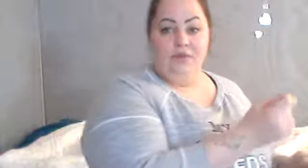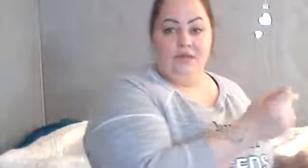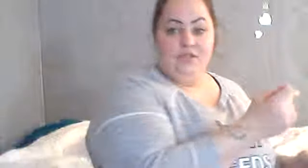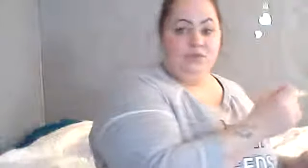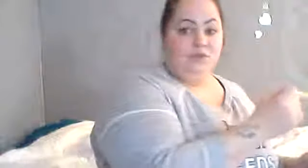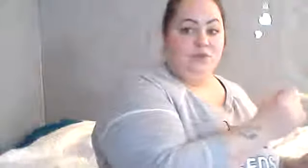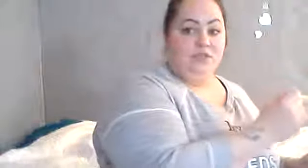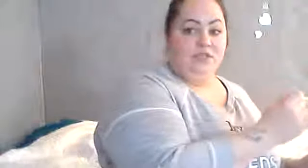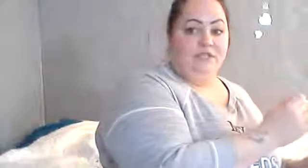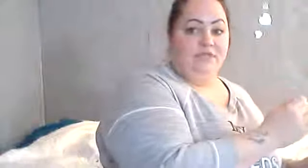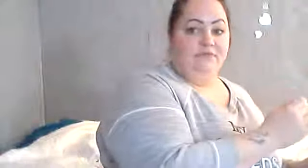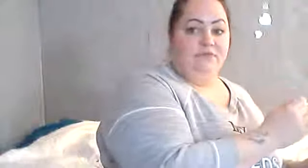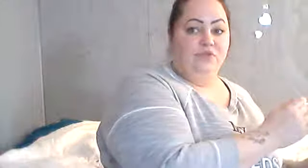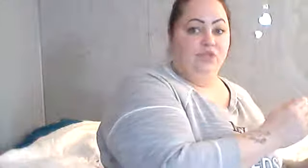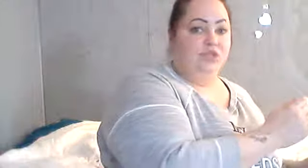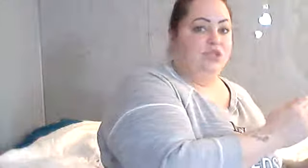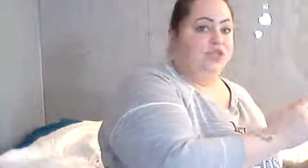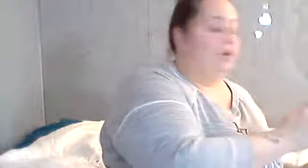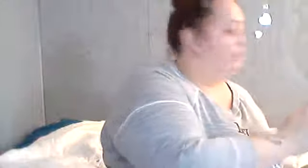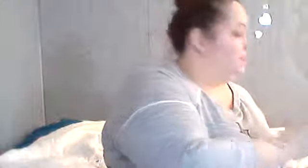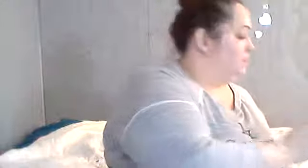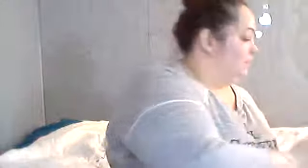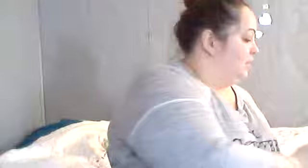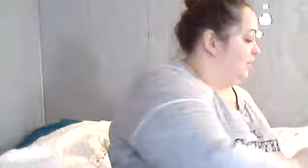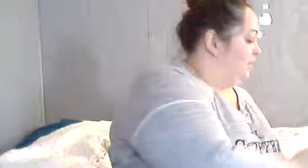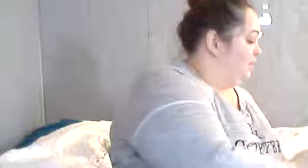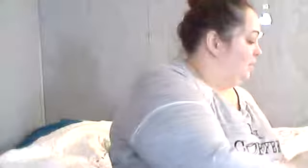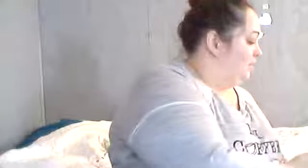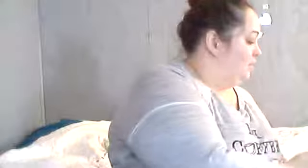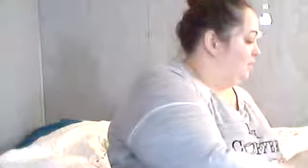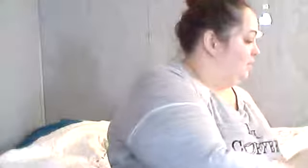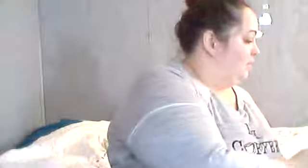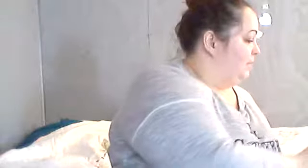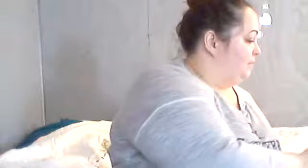guys with those questions if those students show up. Here, bud. Hello?